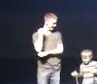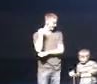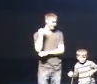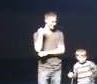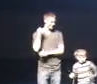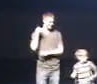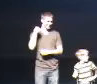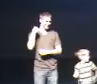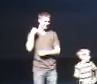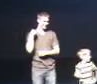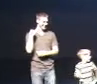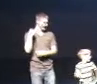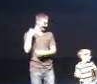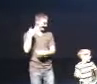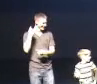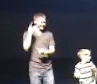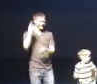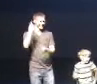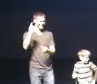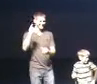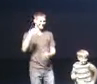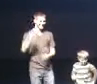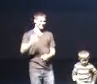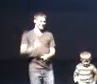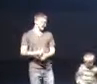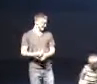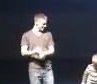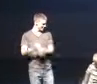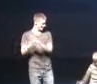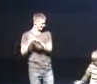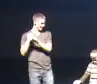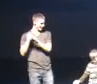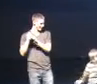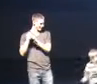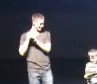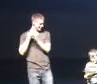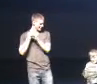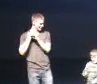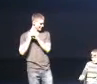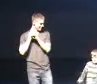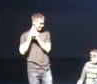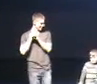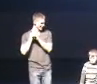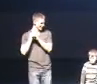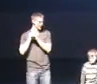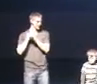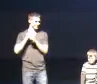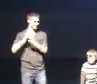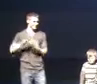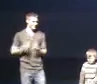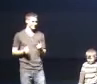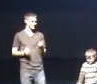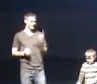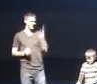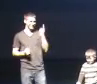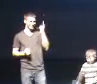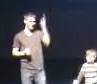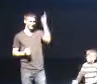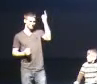player of the ball, puts his bat on his shoulder and he tosses up his